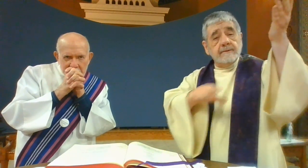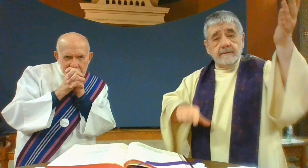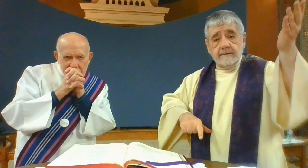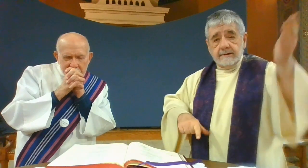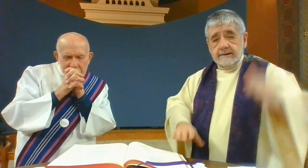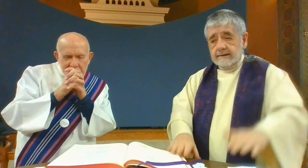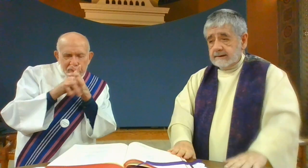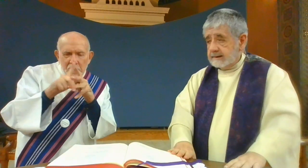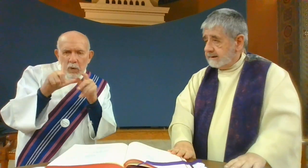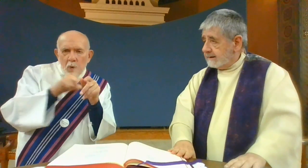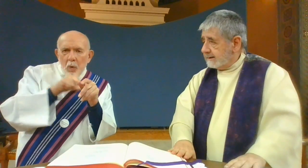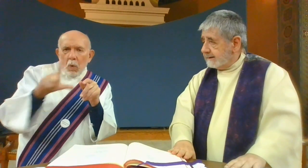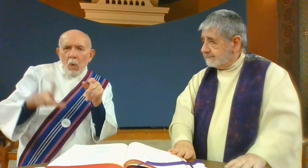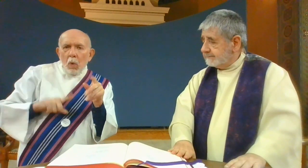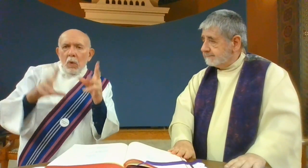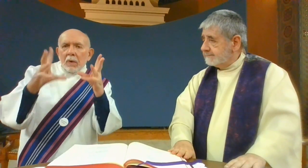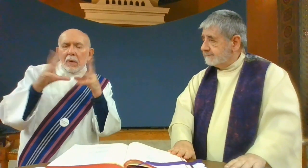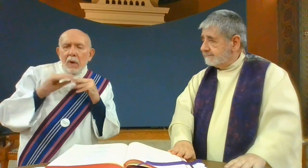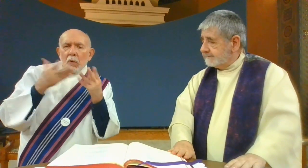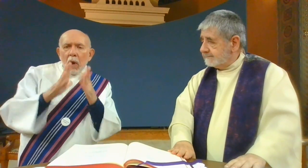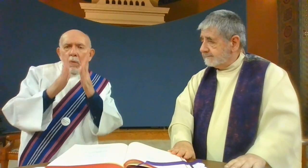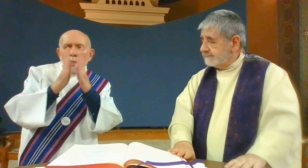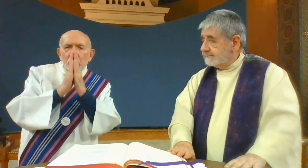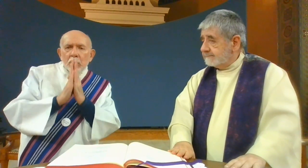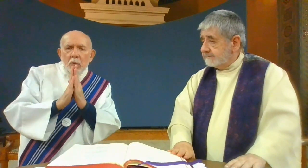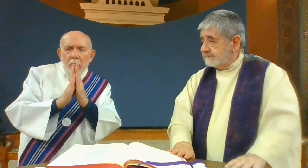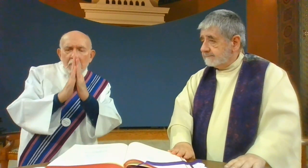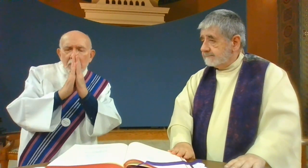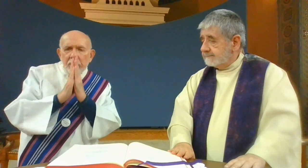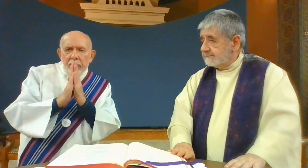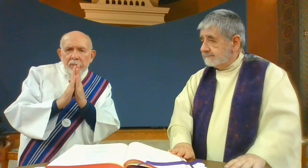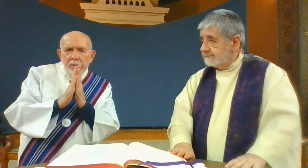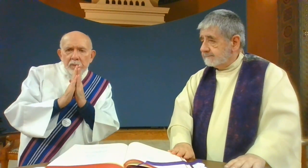pray to the Lord. Lord, receive our prayers